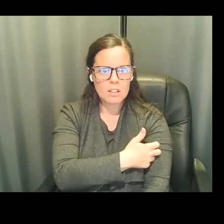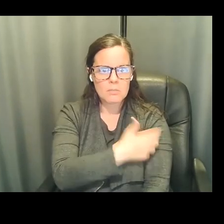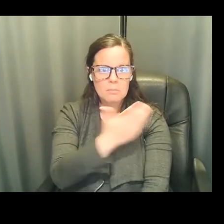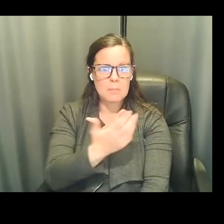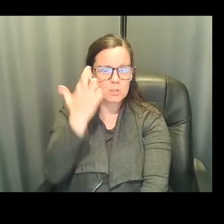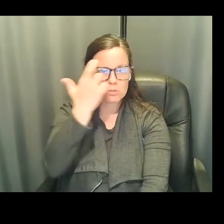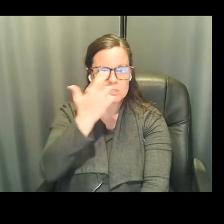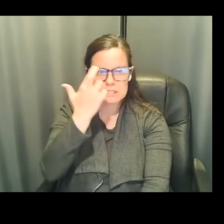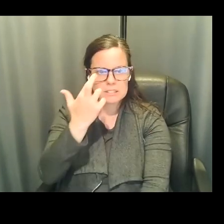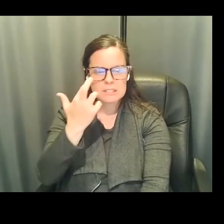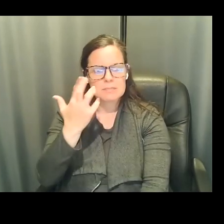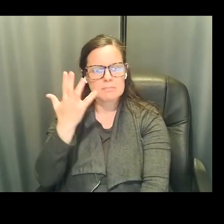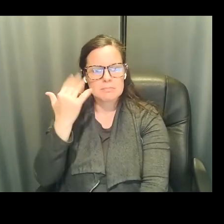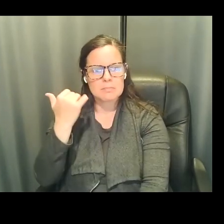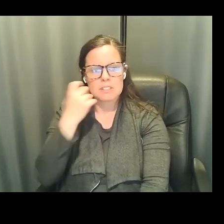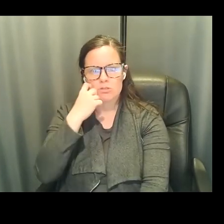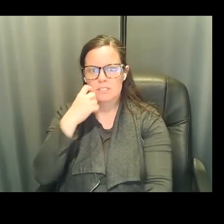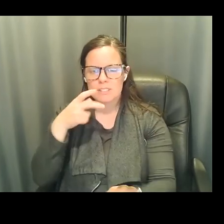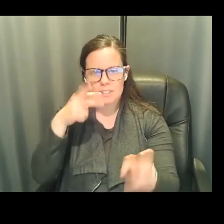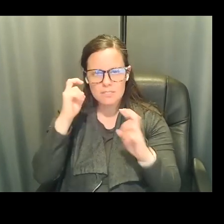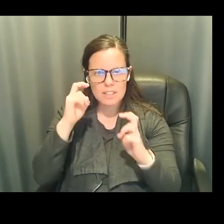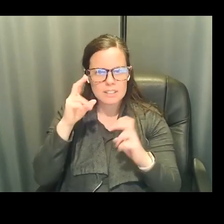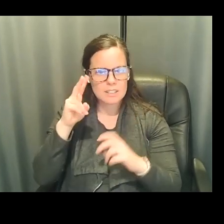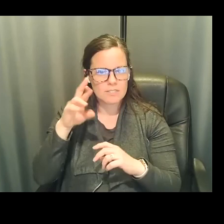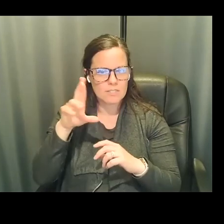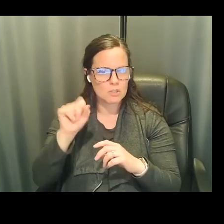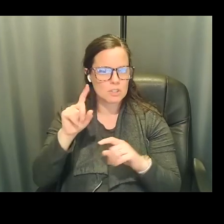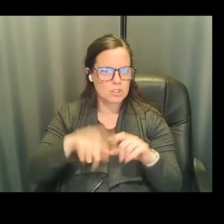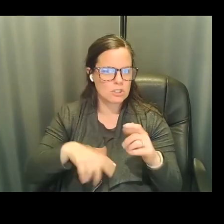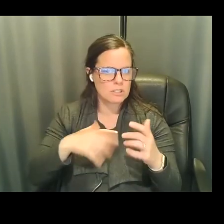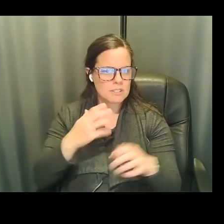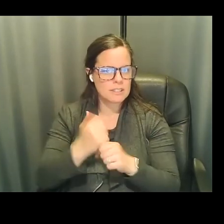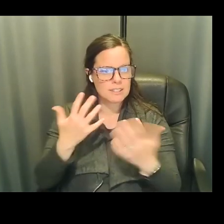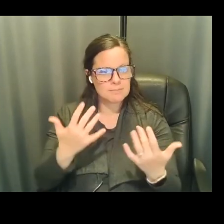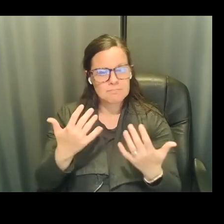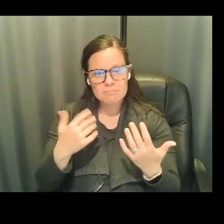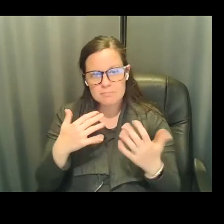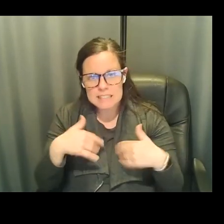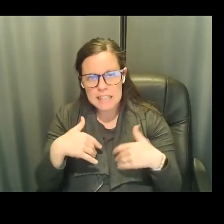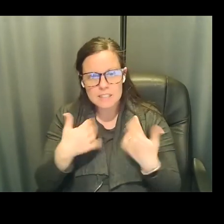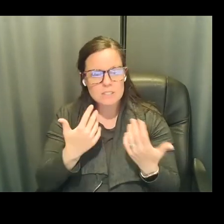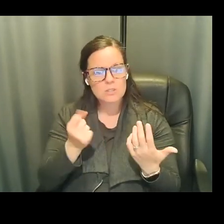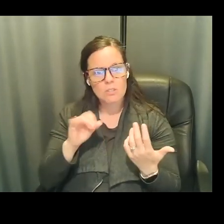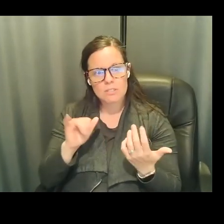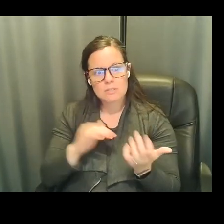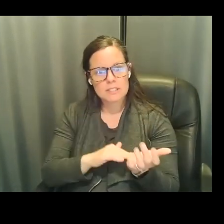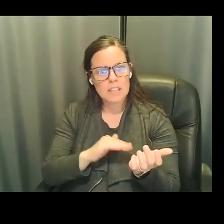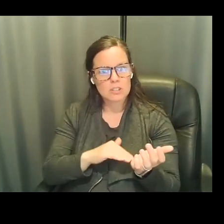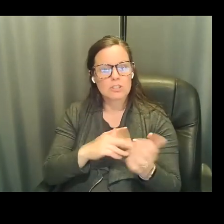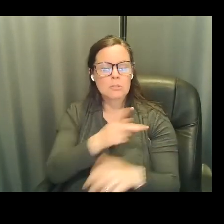they had some had recently contracted the virus. So that's what I would say. It's a doctor-patient partnership